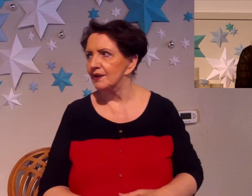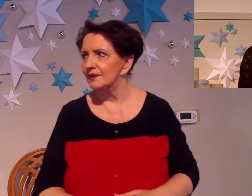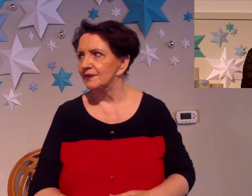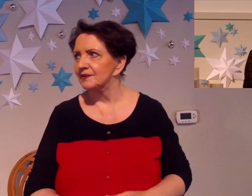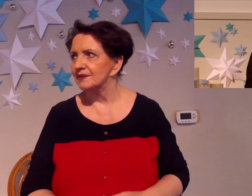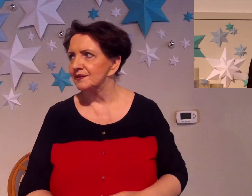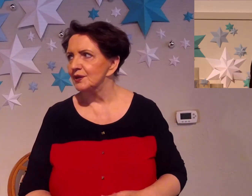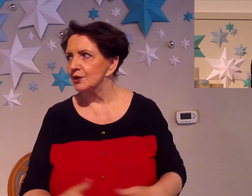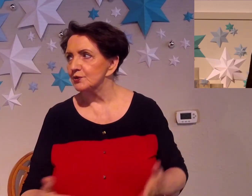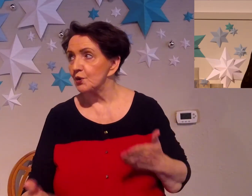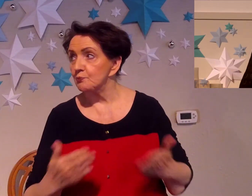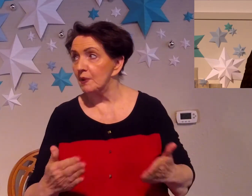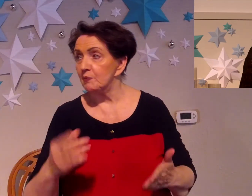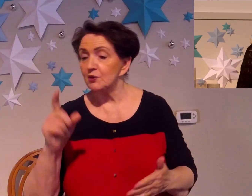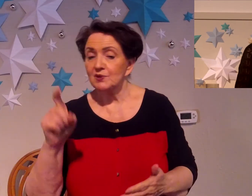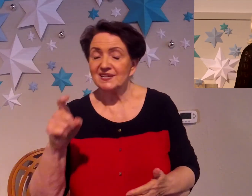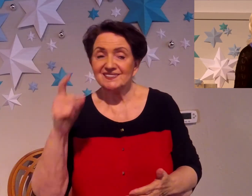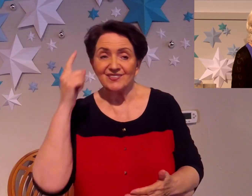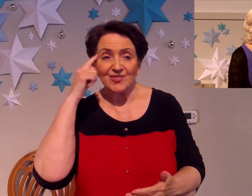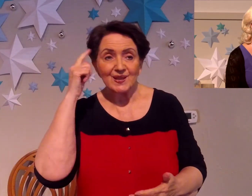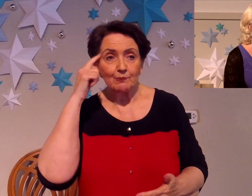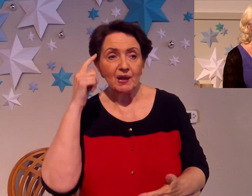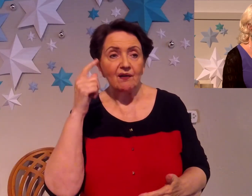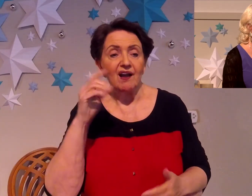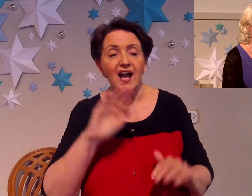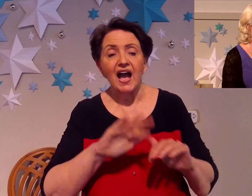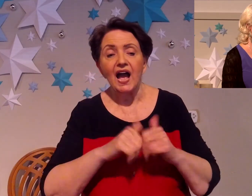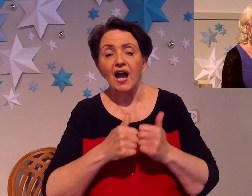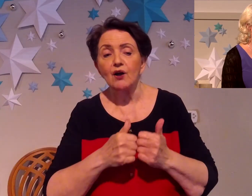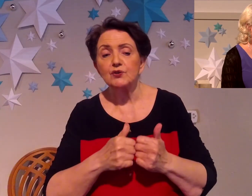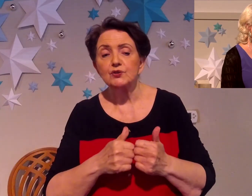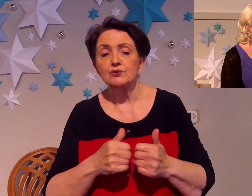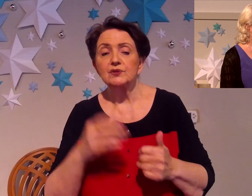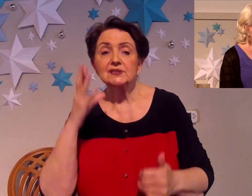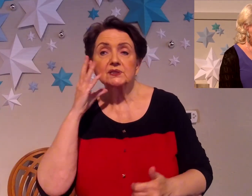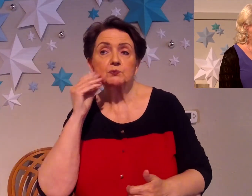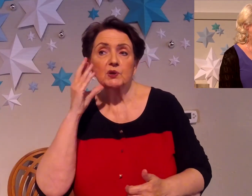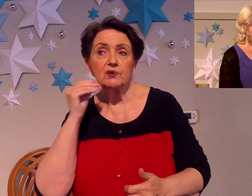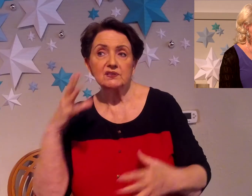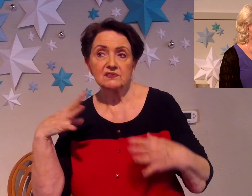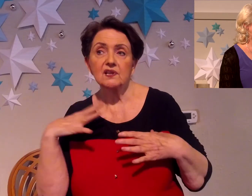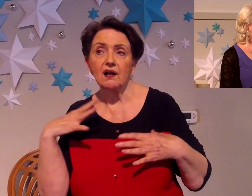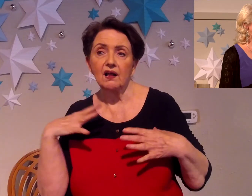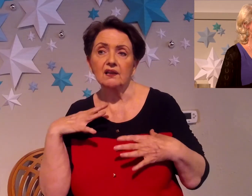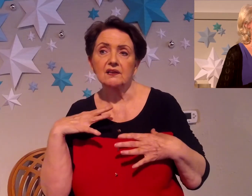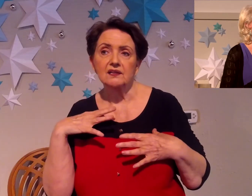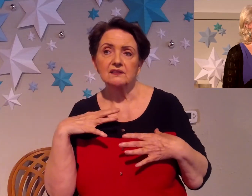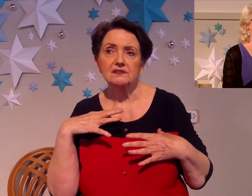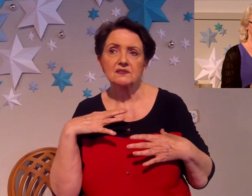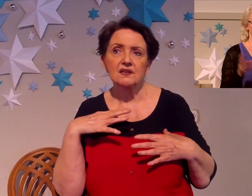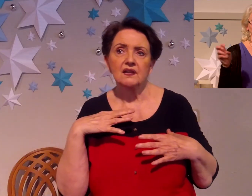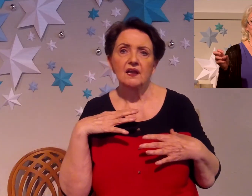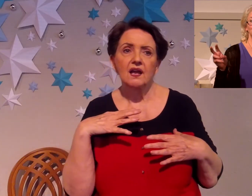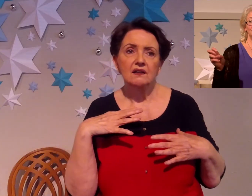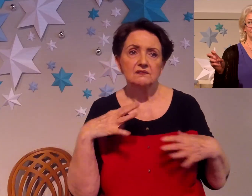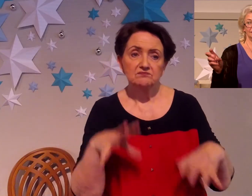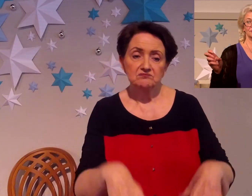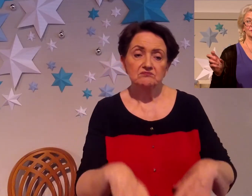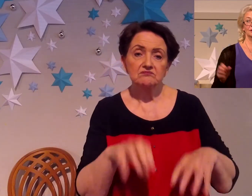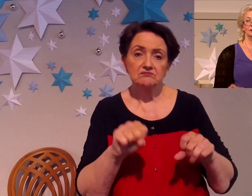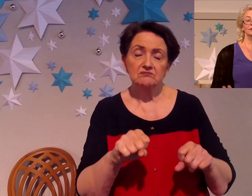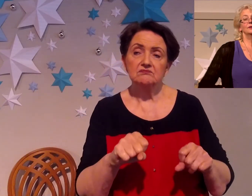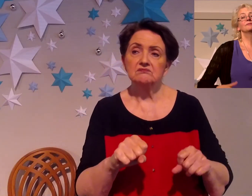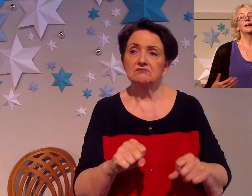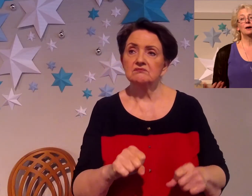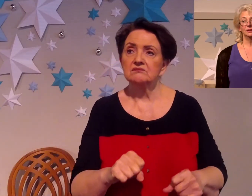So we might think about how we take up the holidays. How do we take up the